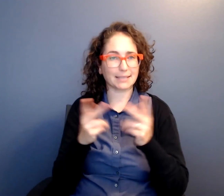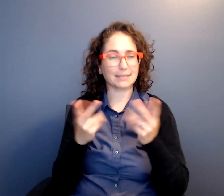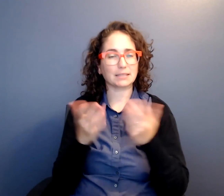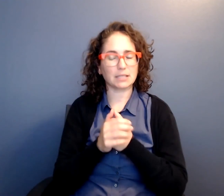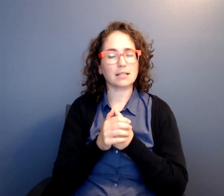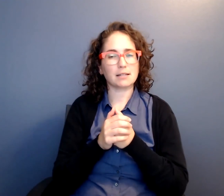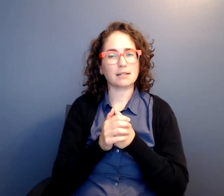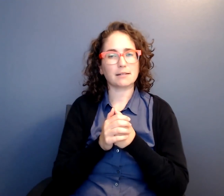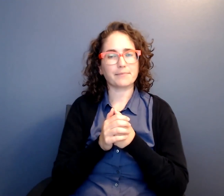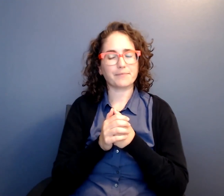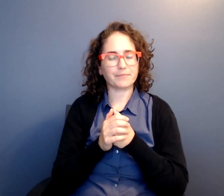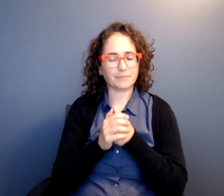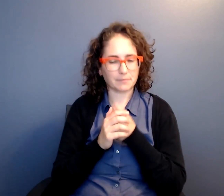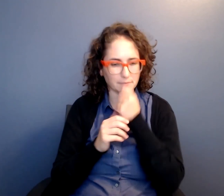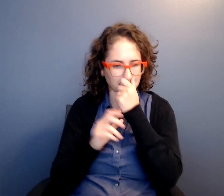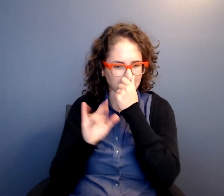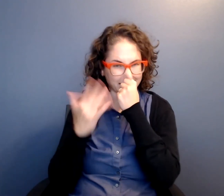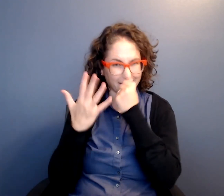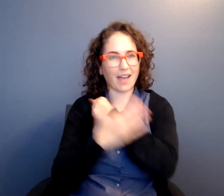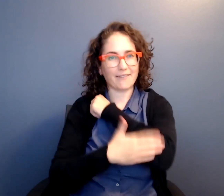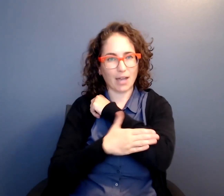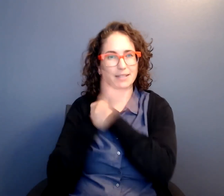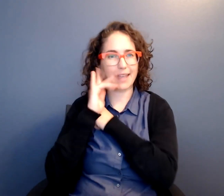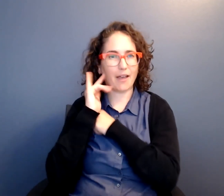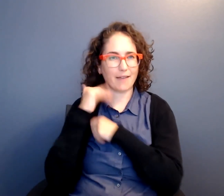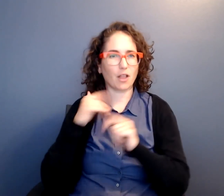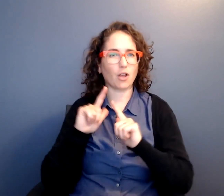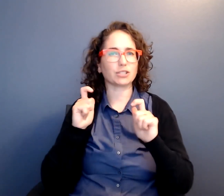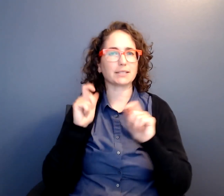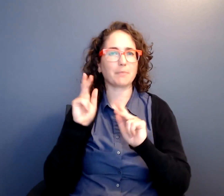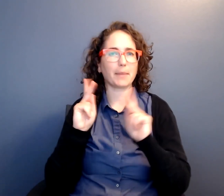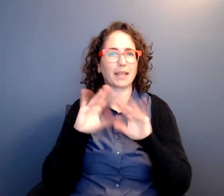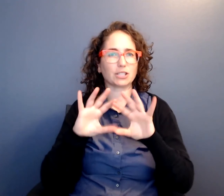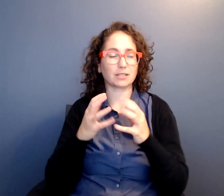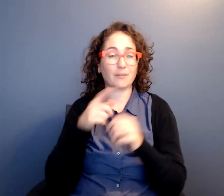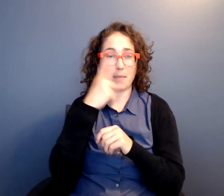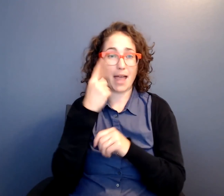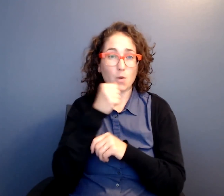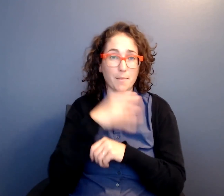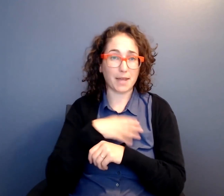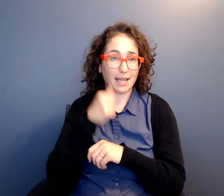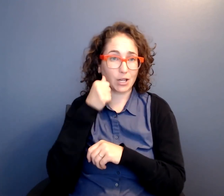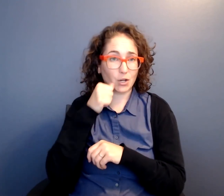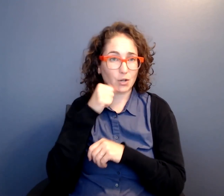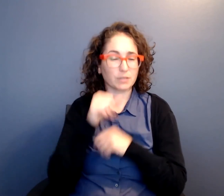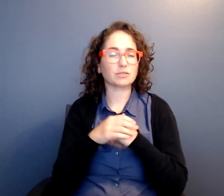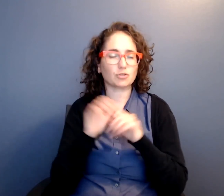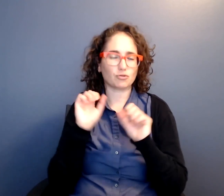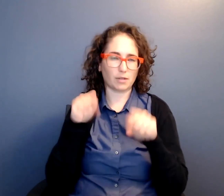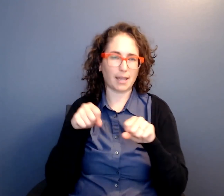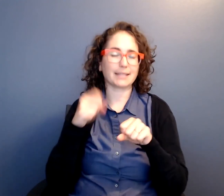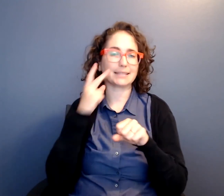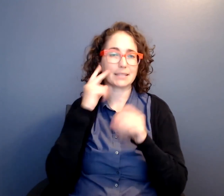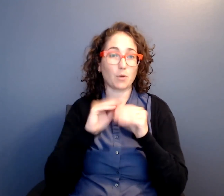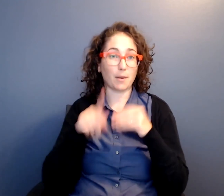5 counties of California that have the largest population of Black women and girls. And you can find out more about that